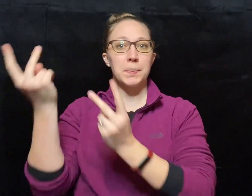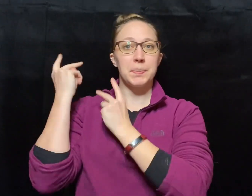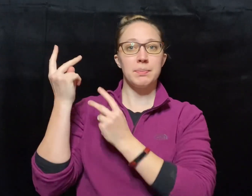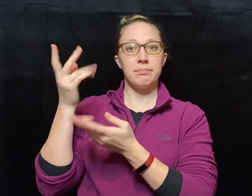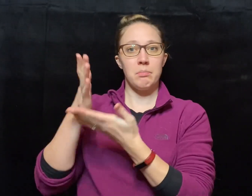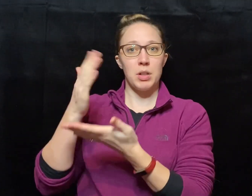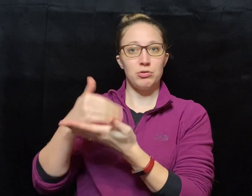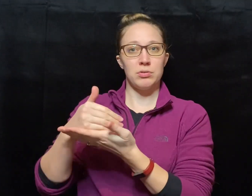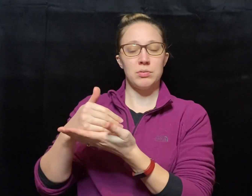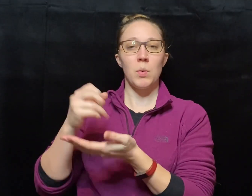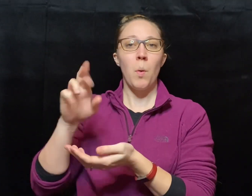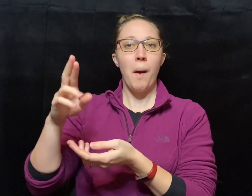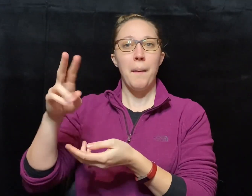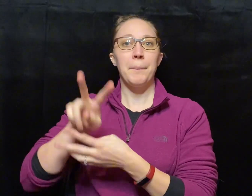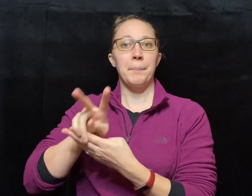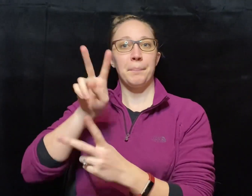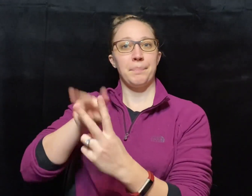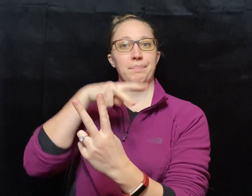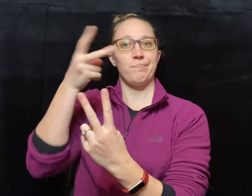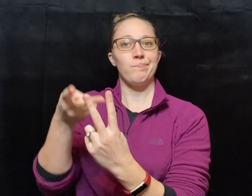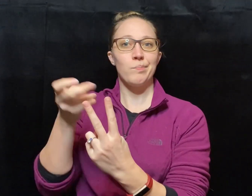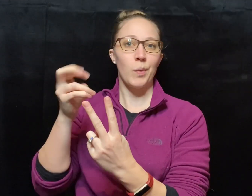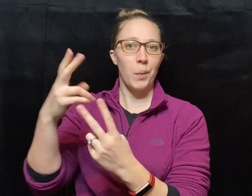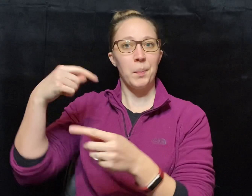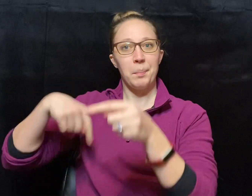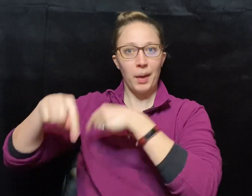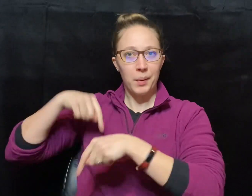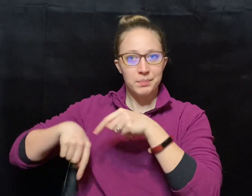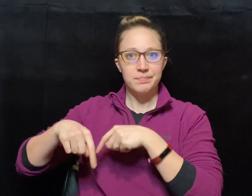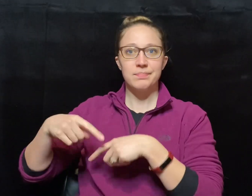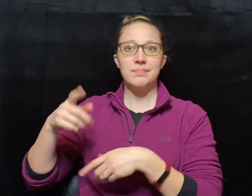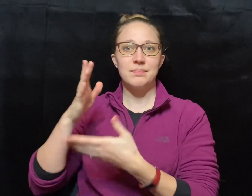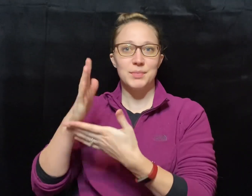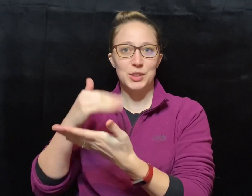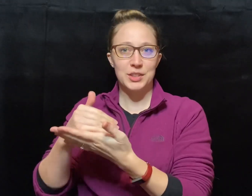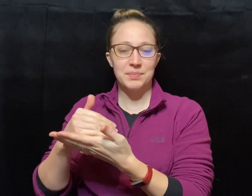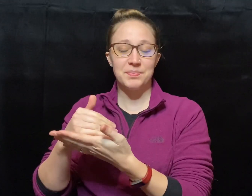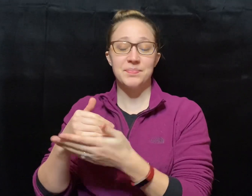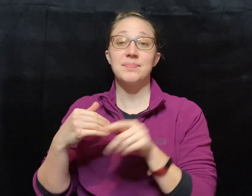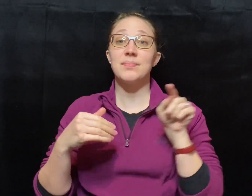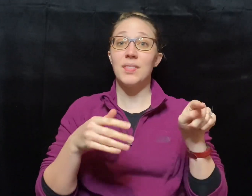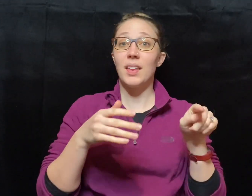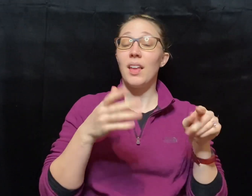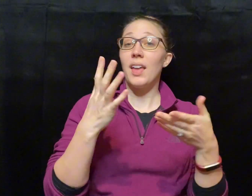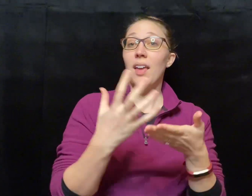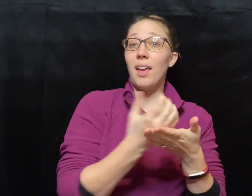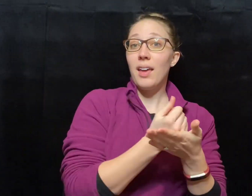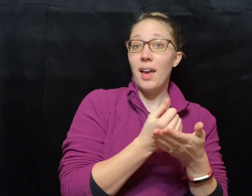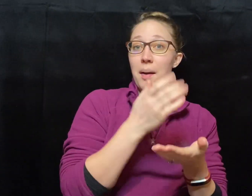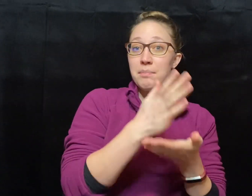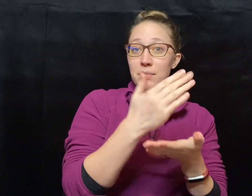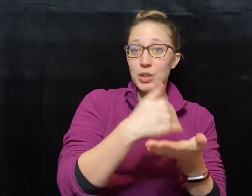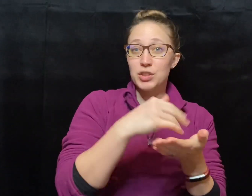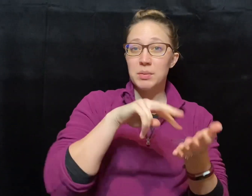like myself, I like to do back budgeting, reverse budgeting, or every 3-month budgeting.